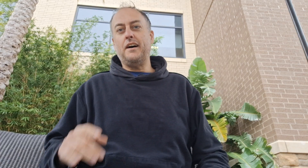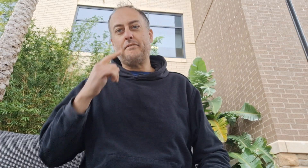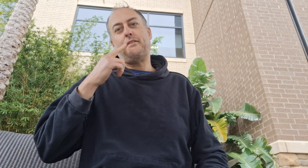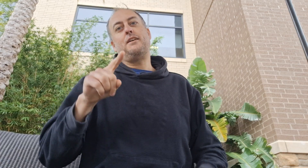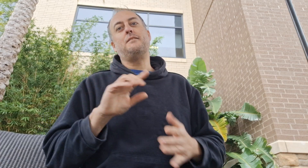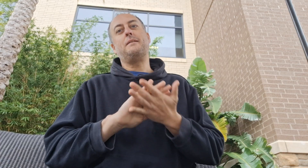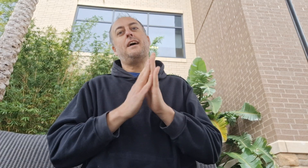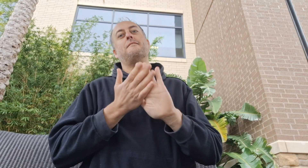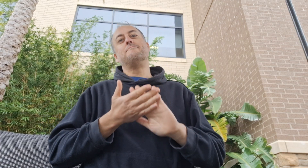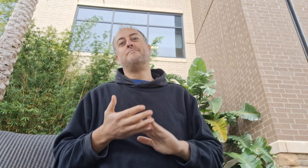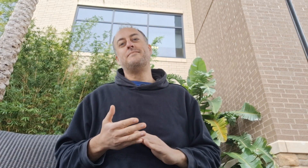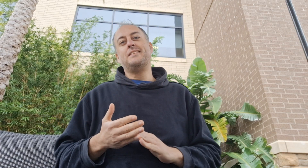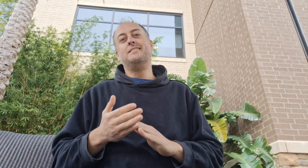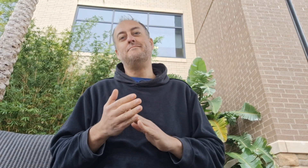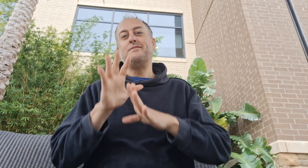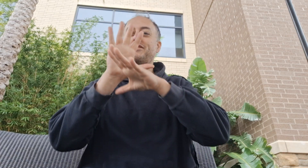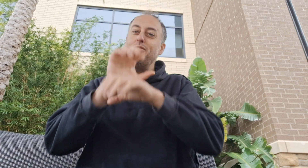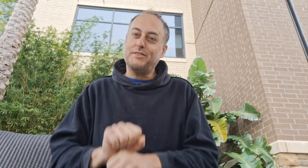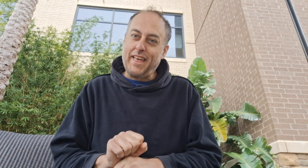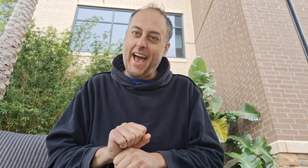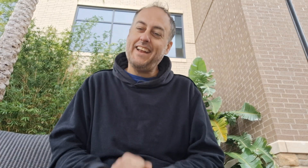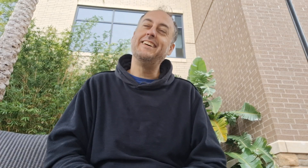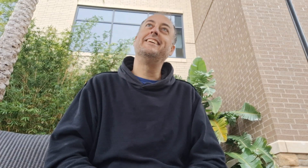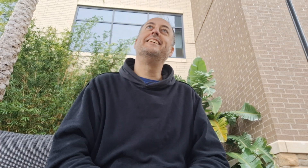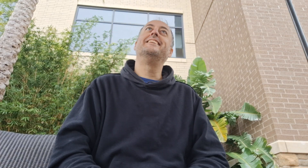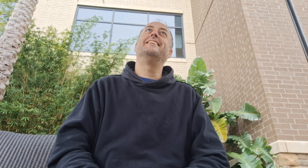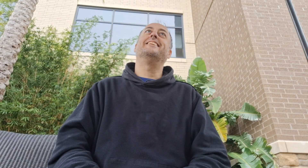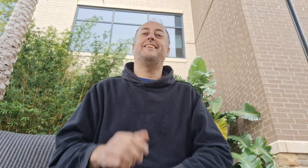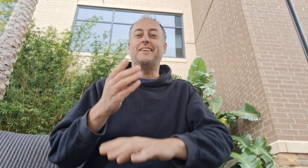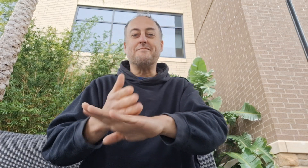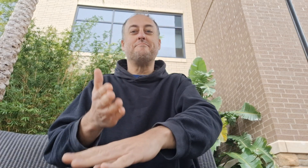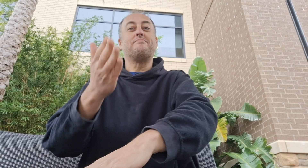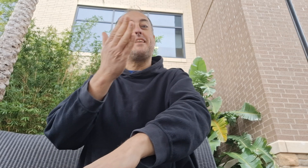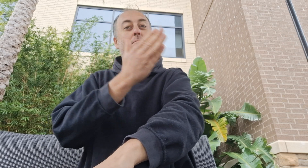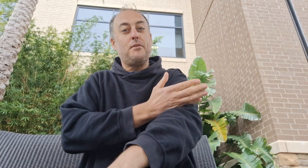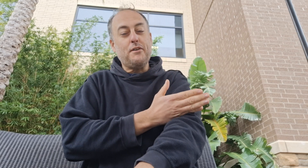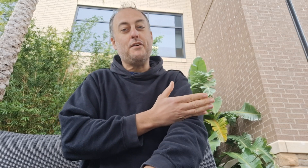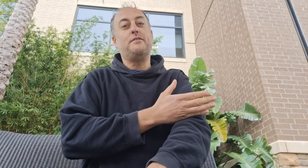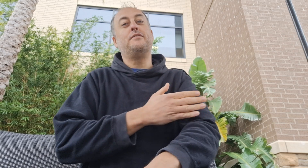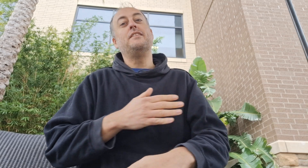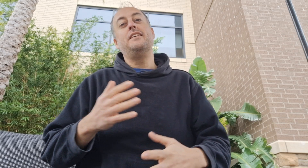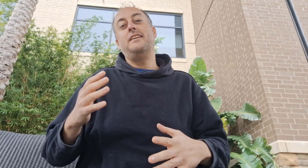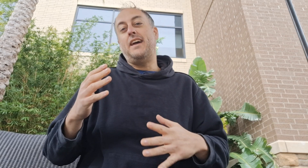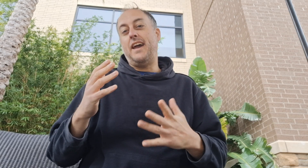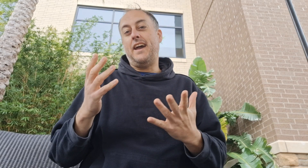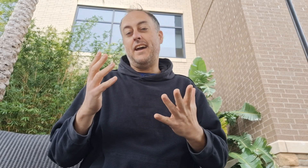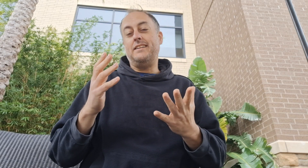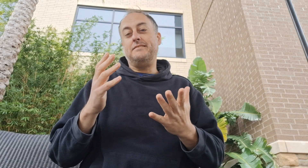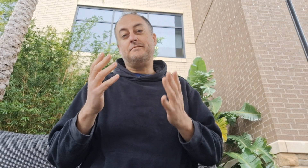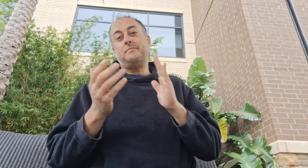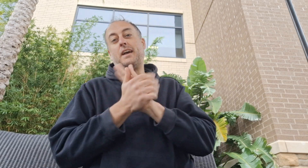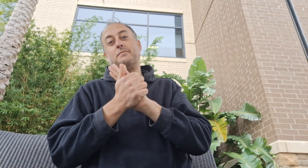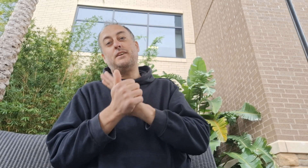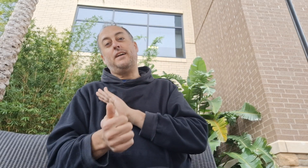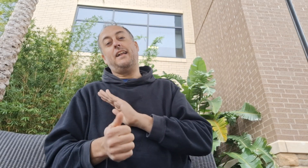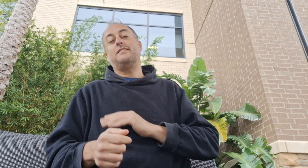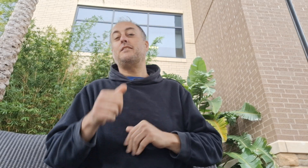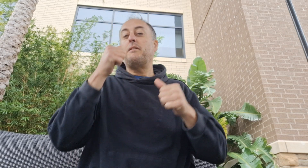for you to become used to that or improve and become skilled at it. So